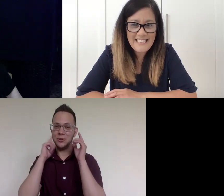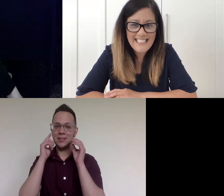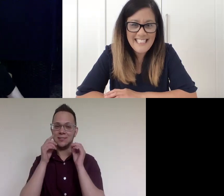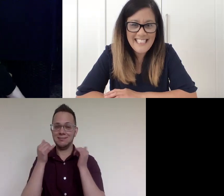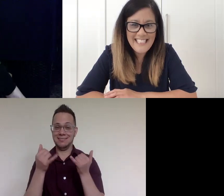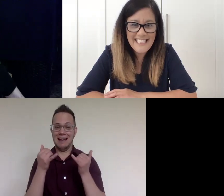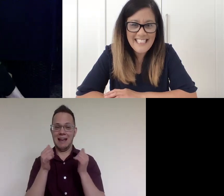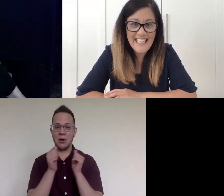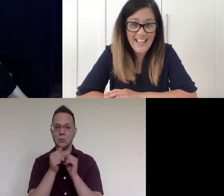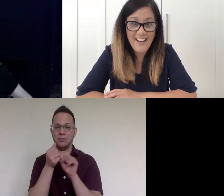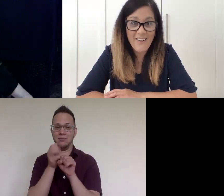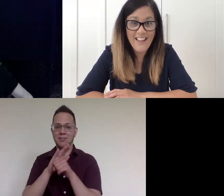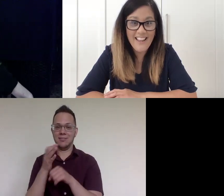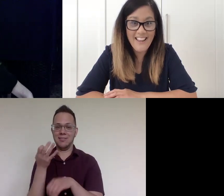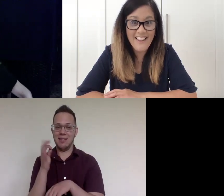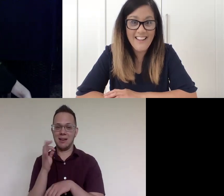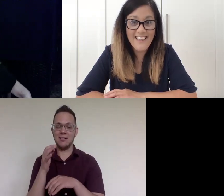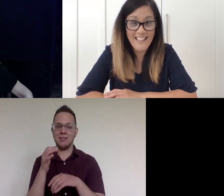have?